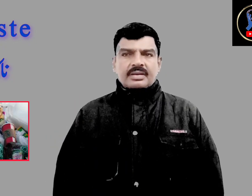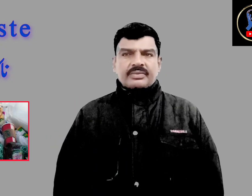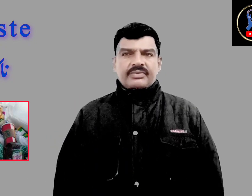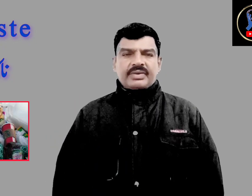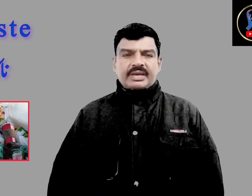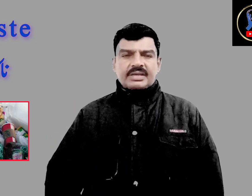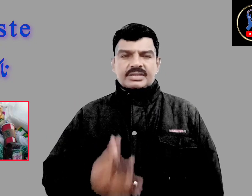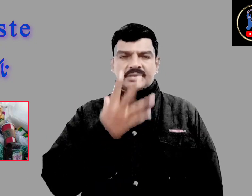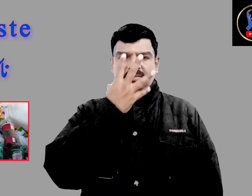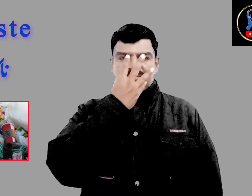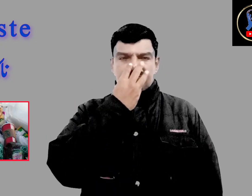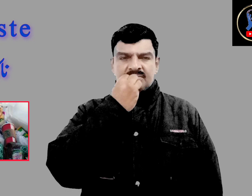waste,